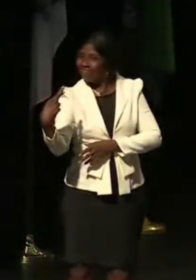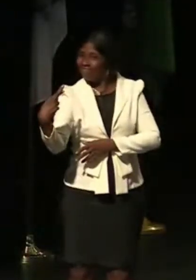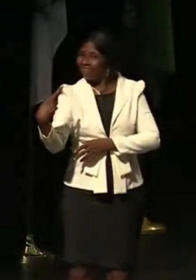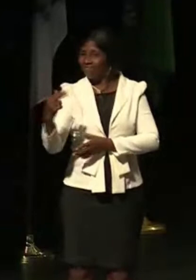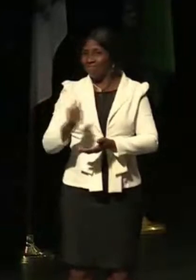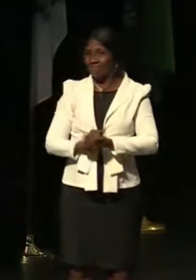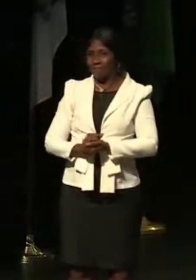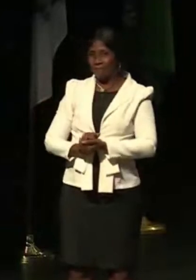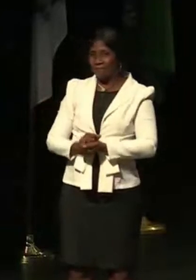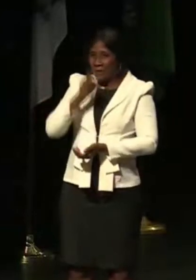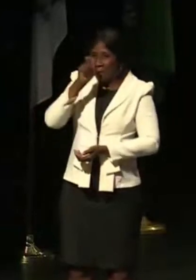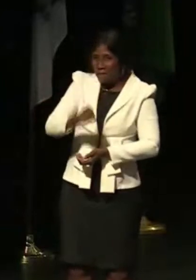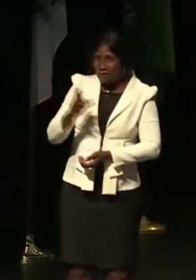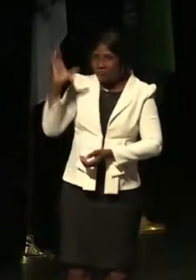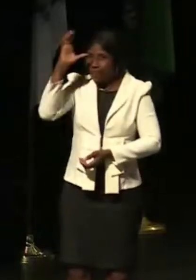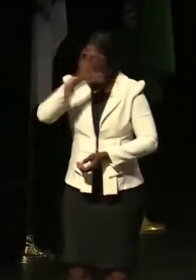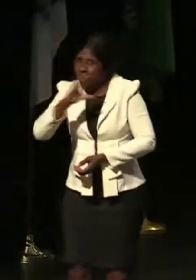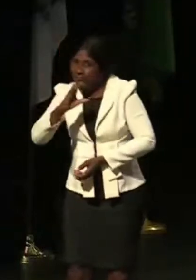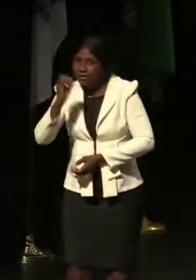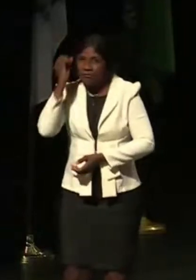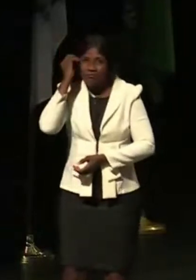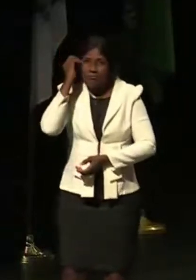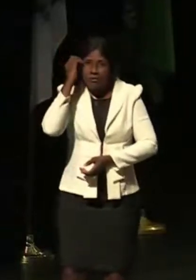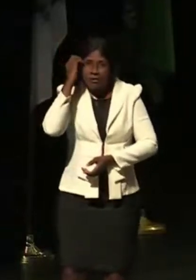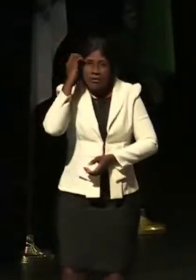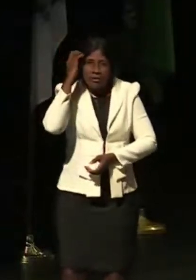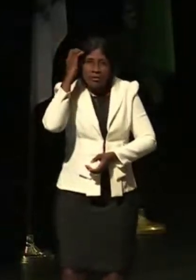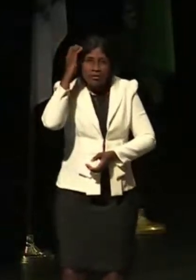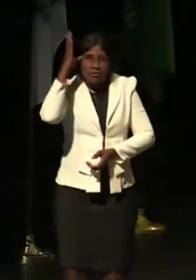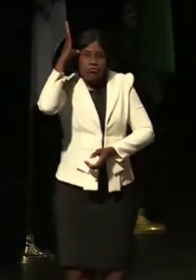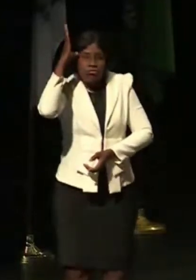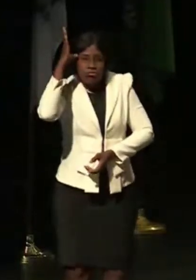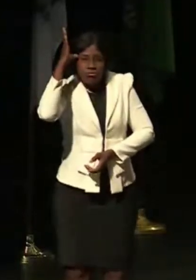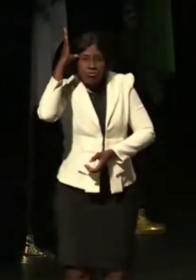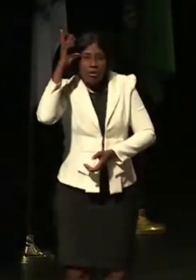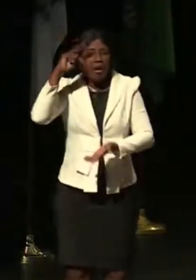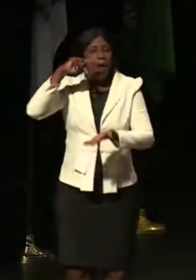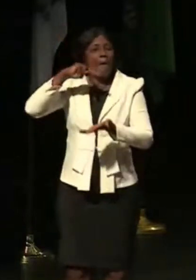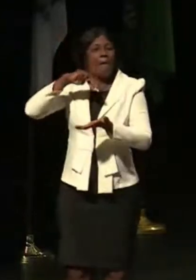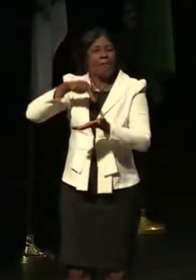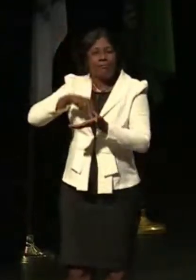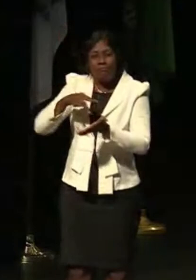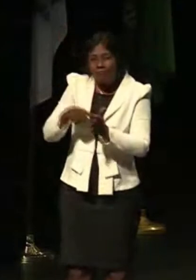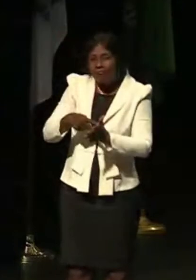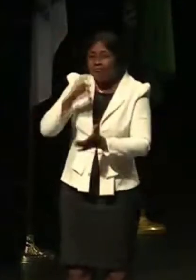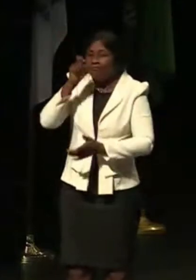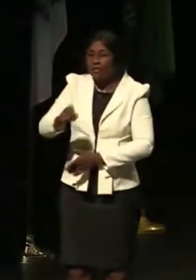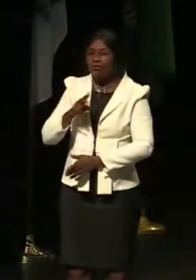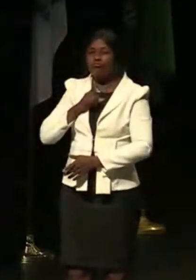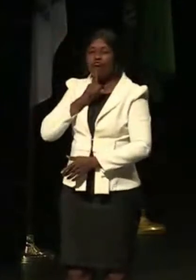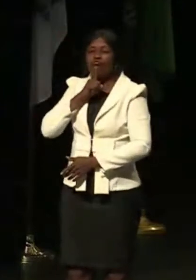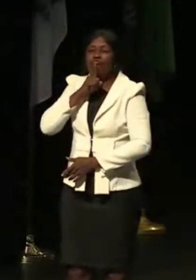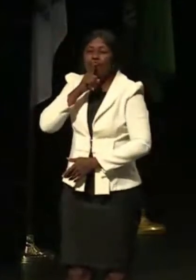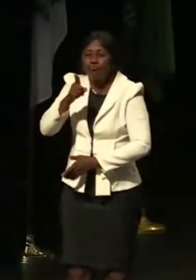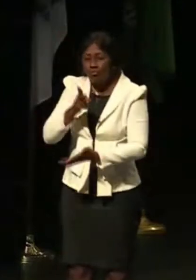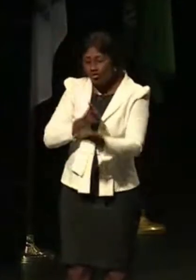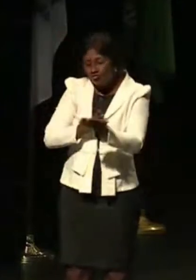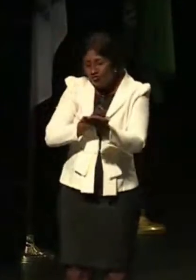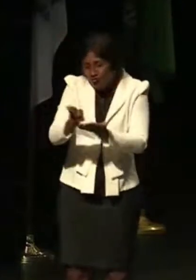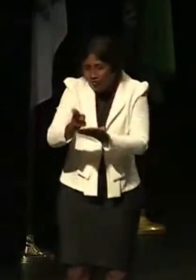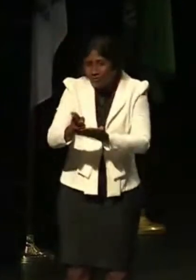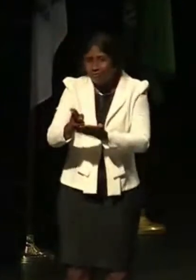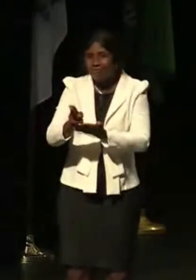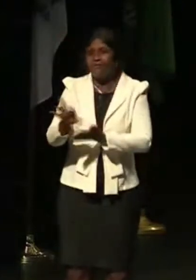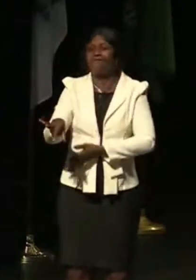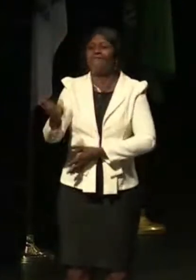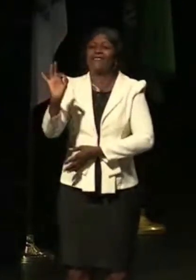deepest and most profound sense, and seeking virtue in everything, we will not find happiness, not in